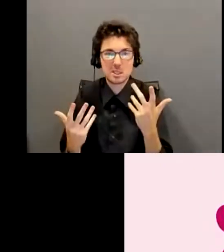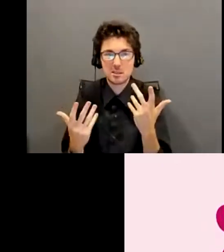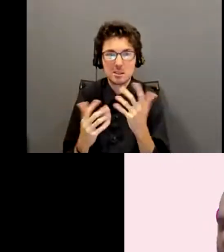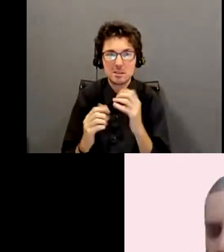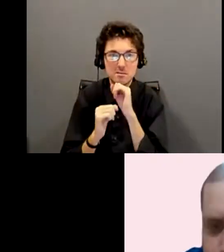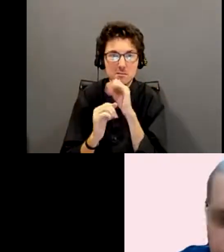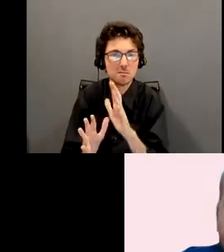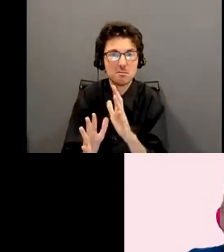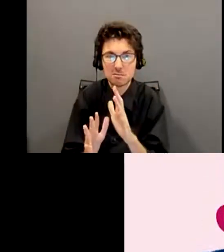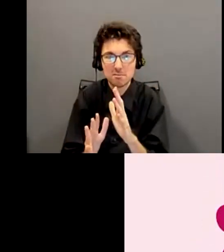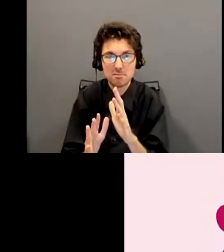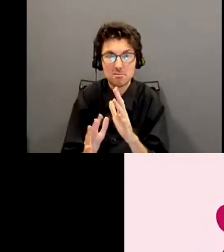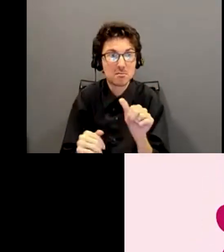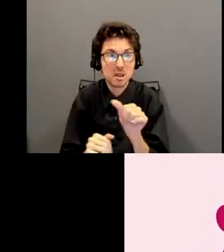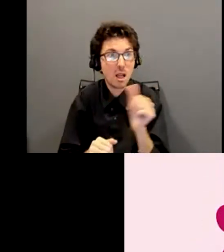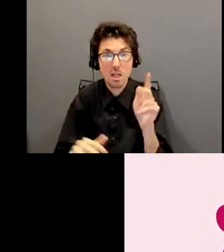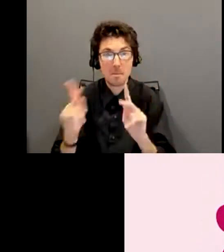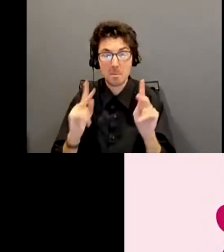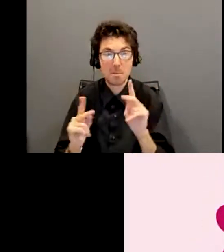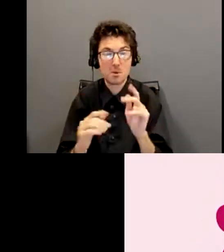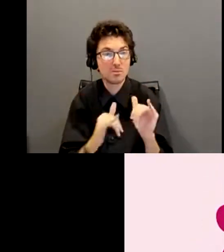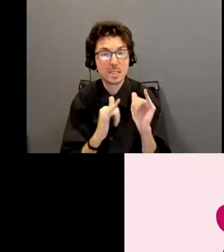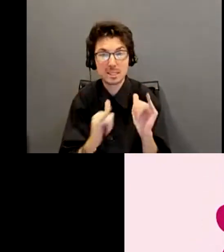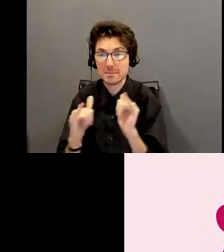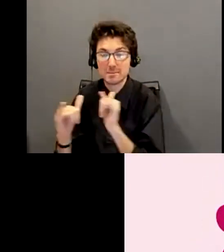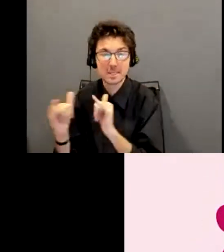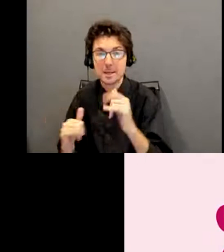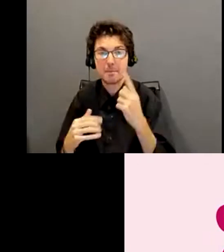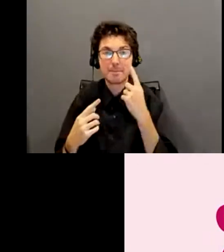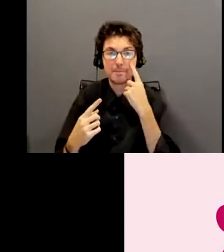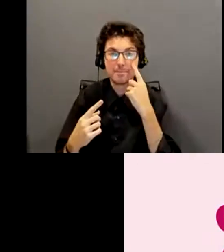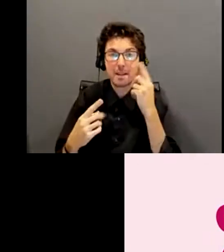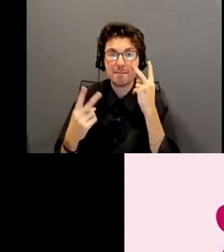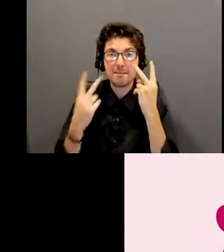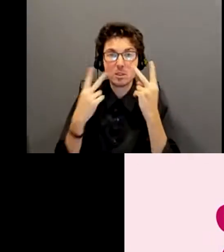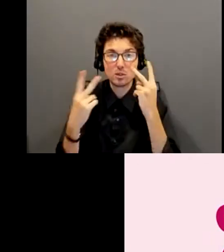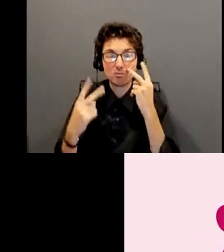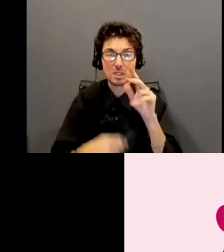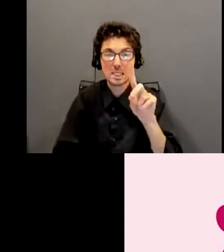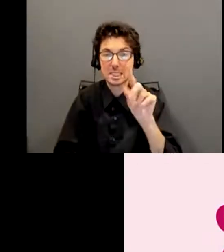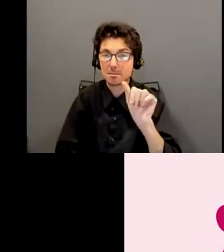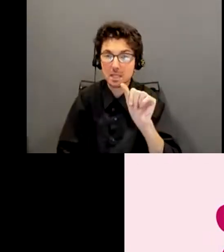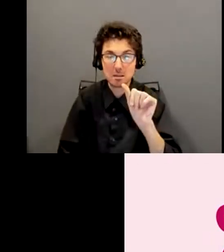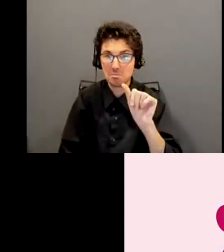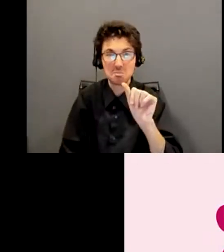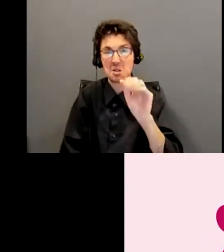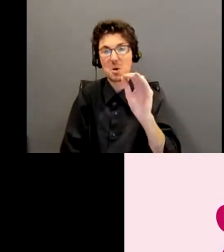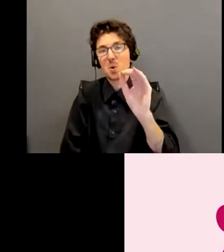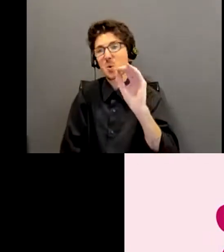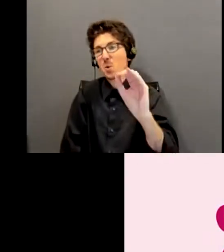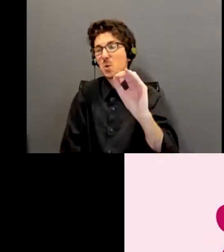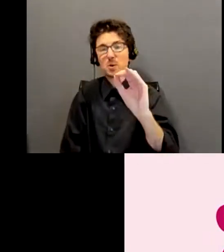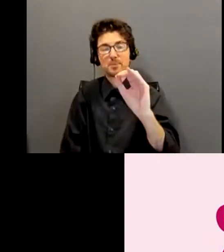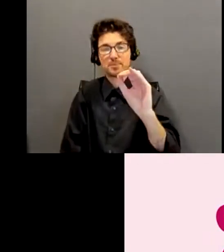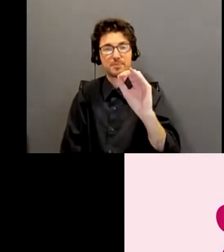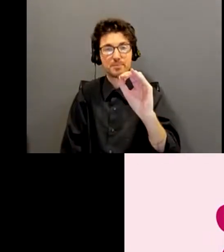other person, adult with a visual disability, for example, that maybe